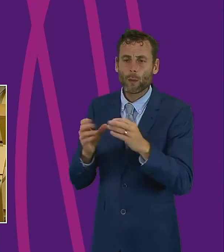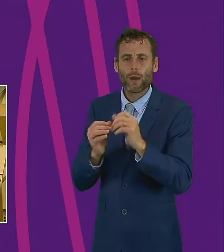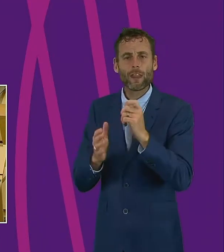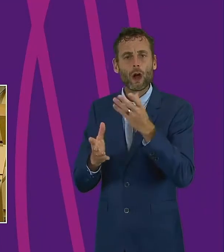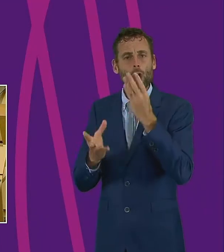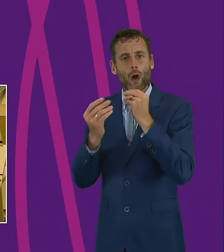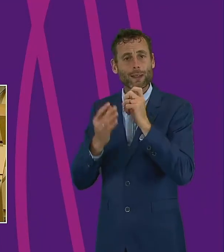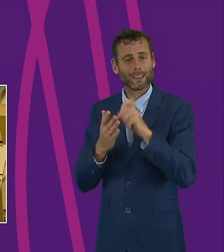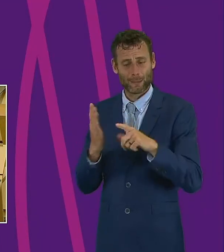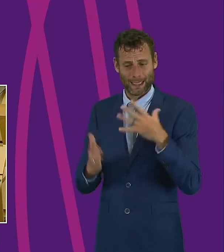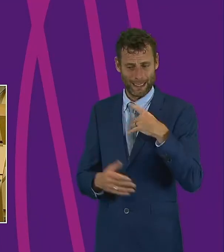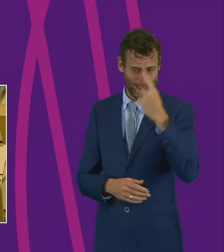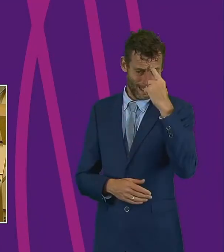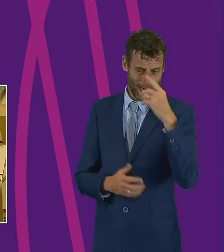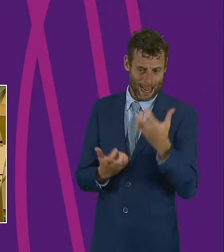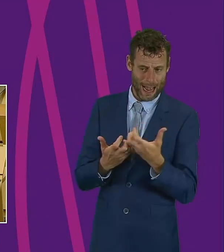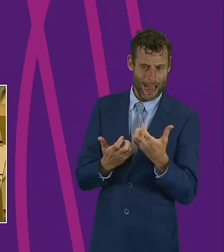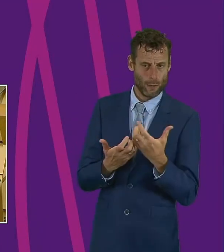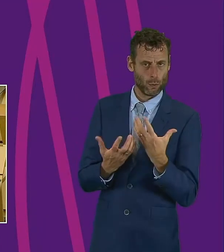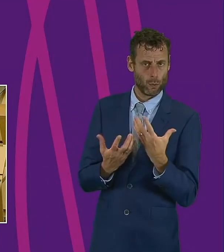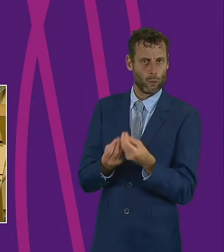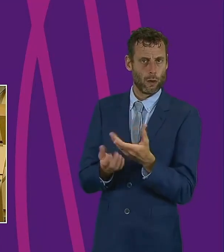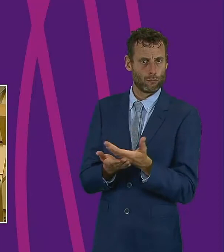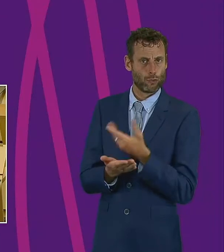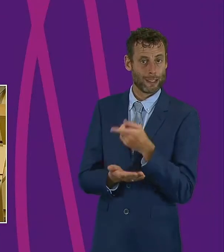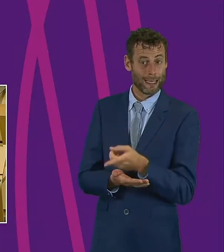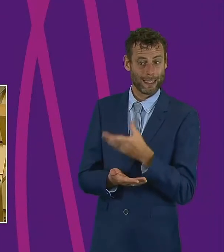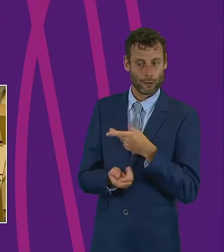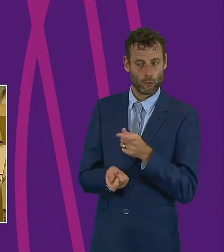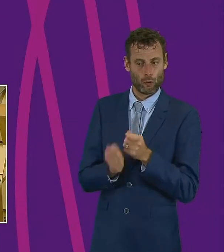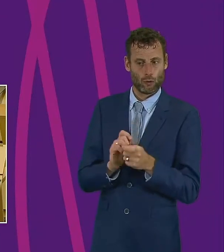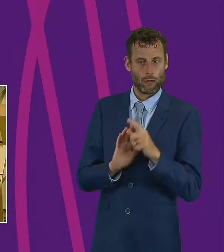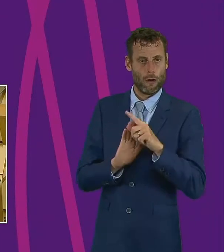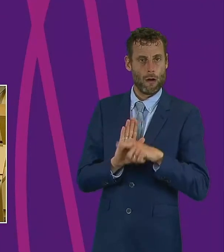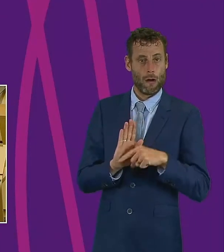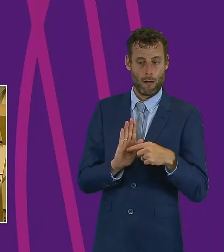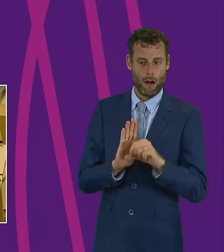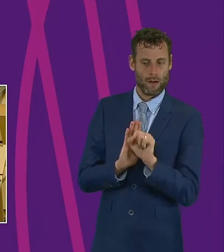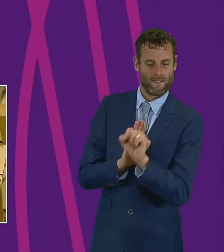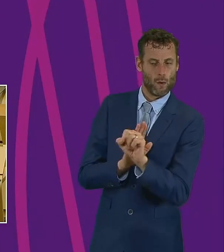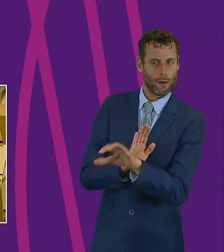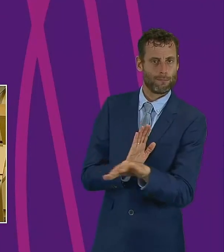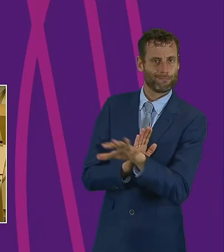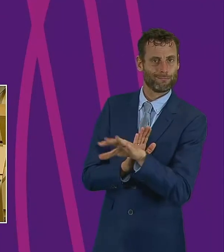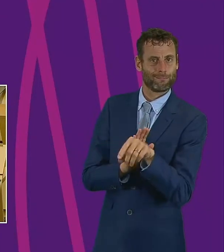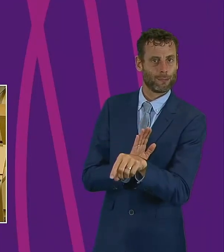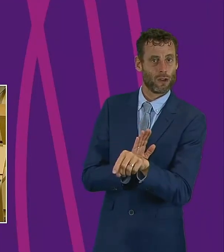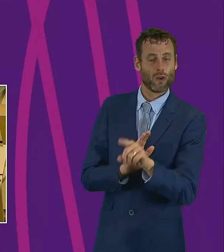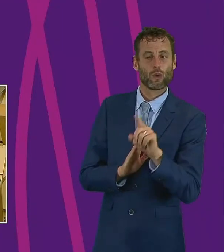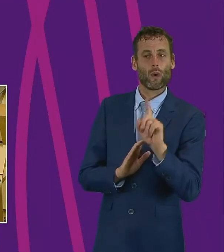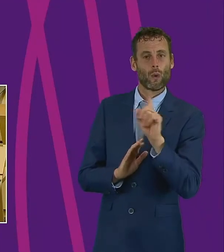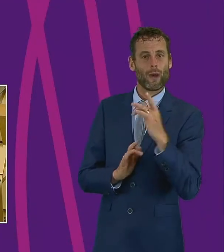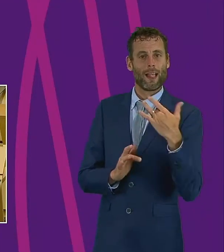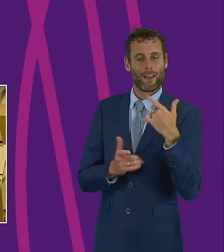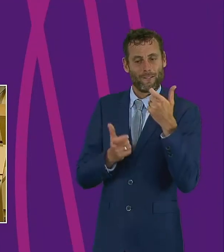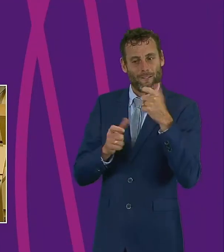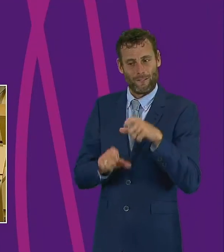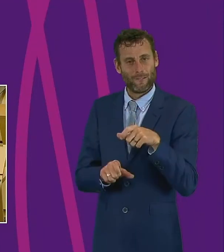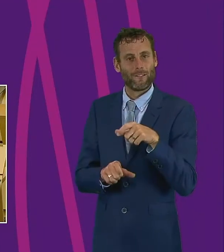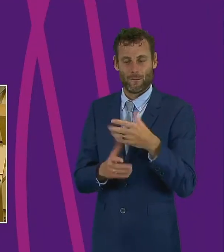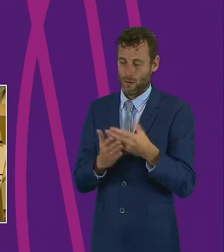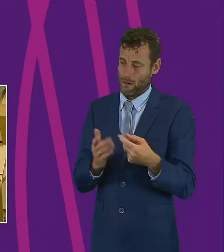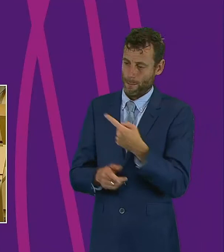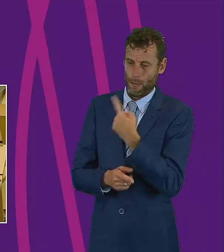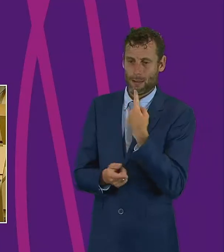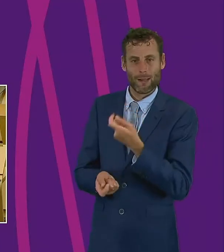give consideration to whether further changes to the guidance are needed to address the specific circumstances of residents in communities such as the one Bob